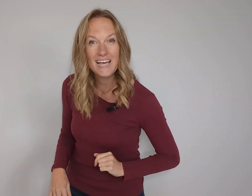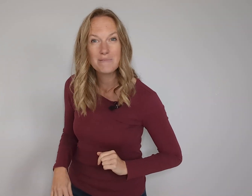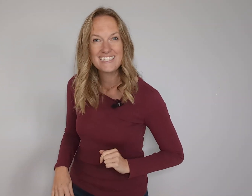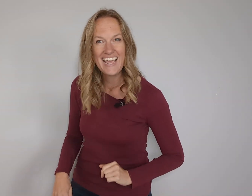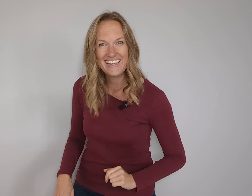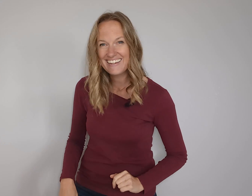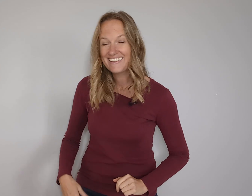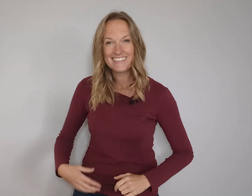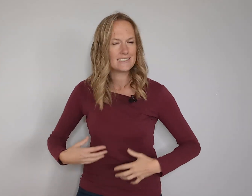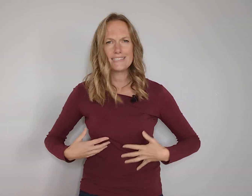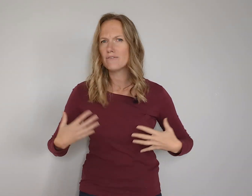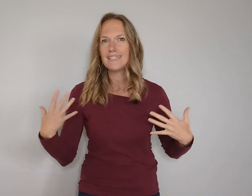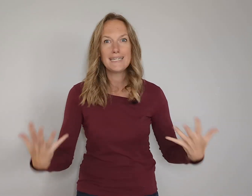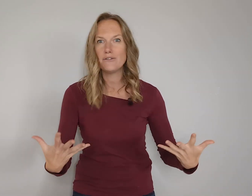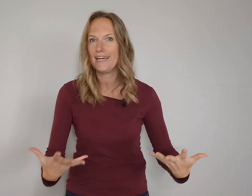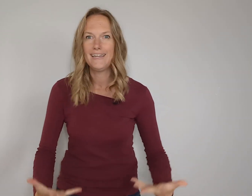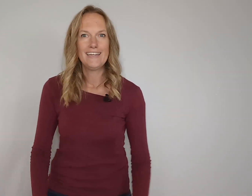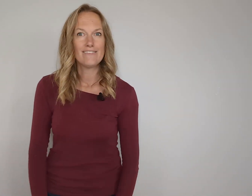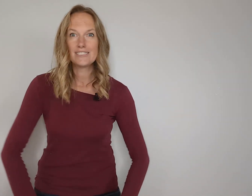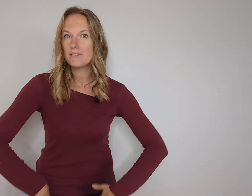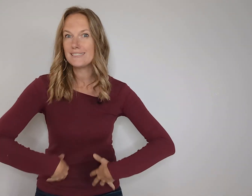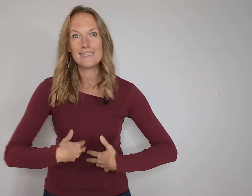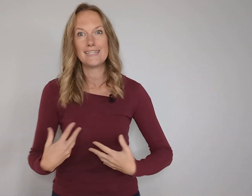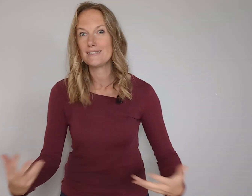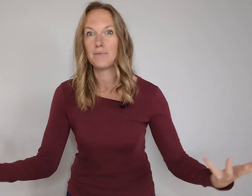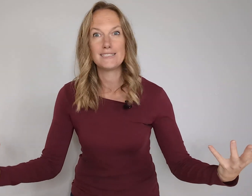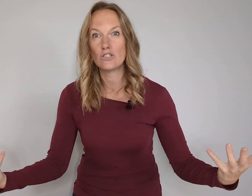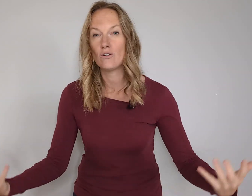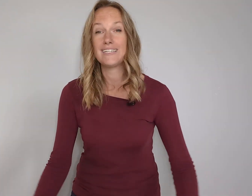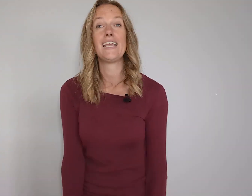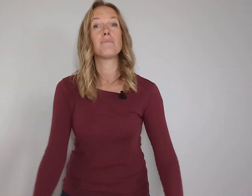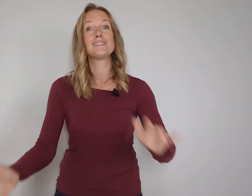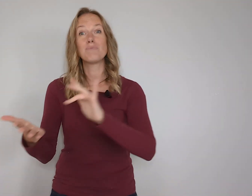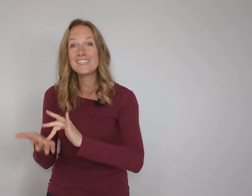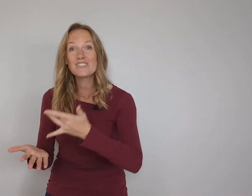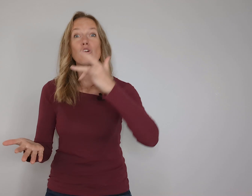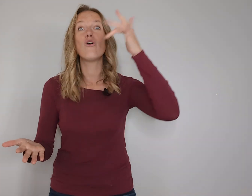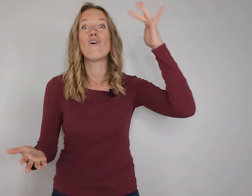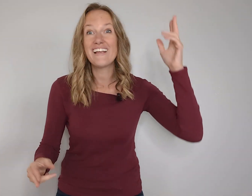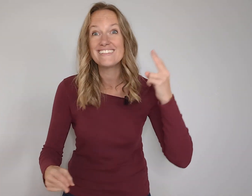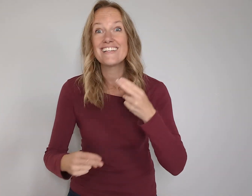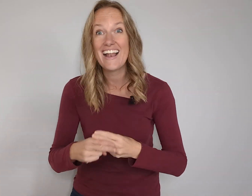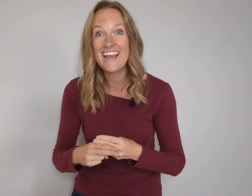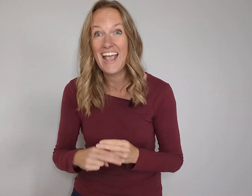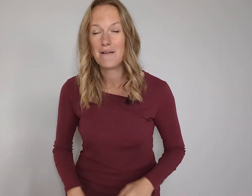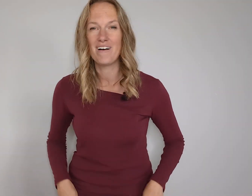that mistake. So just get really into it. For some reason, I think it's bless your holy name, but it's bless your glorious name,